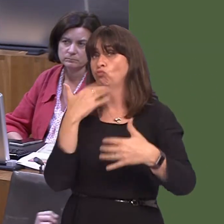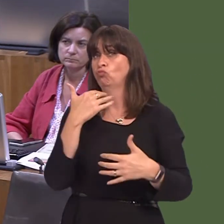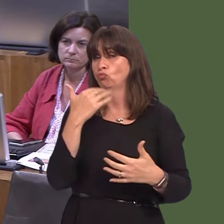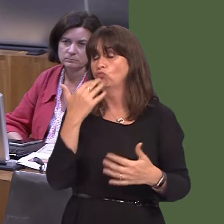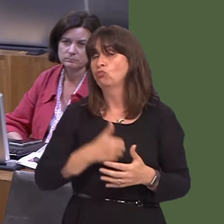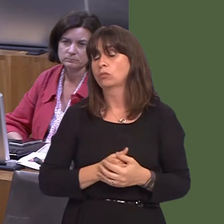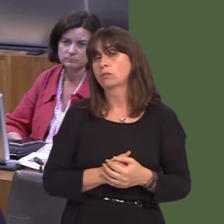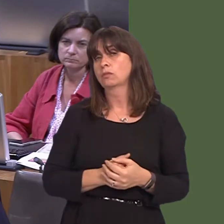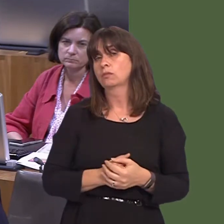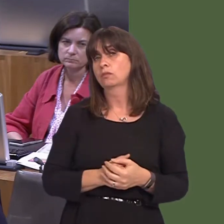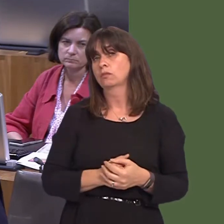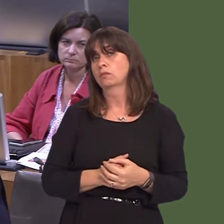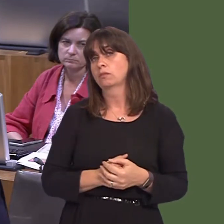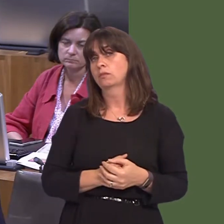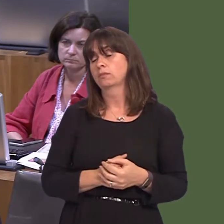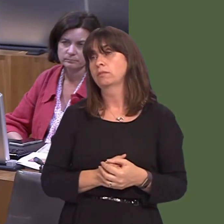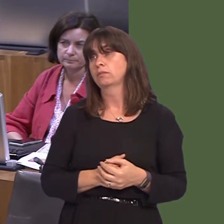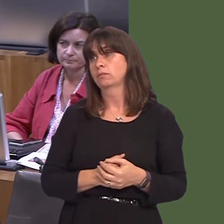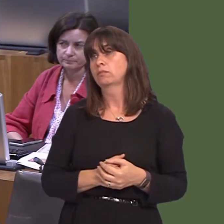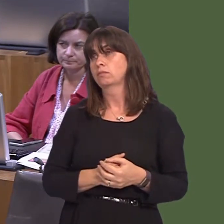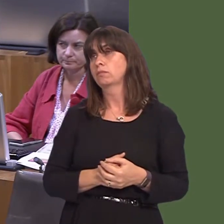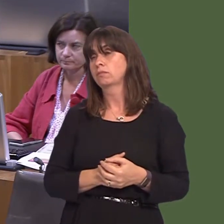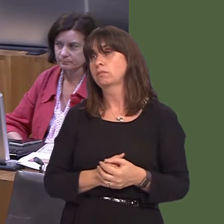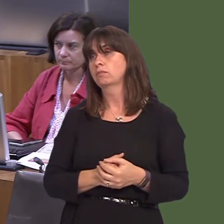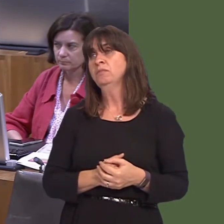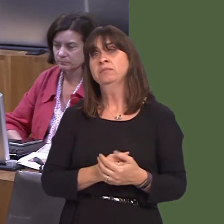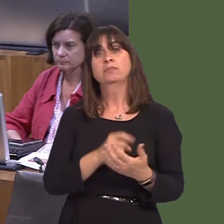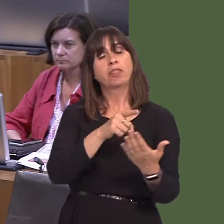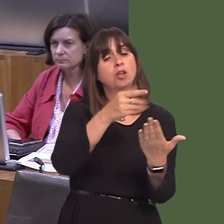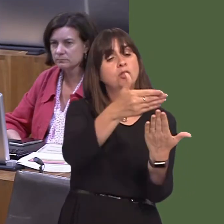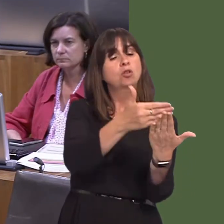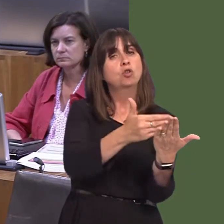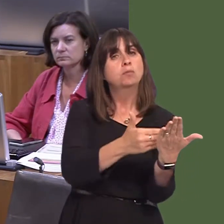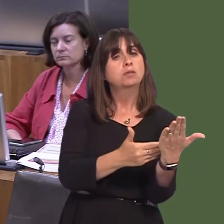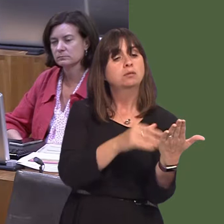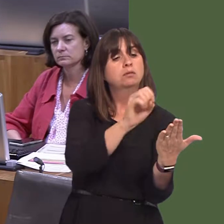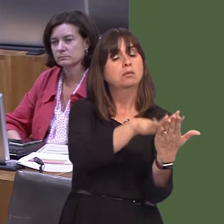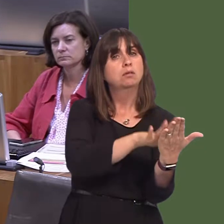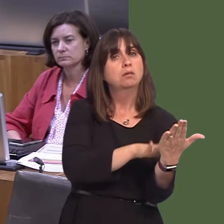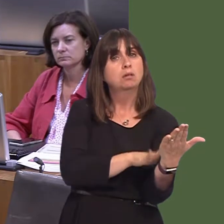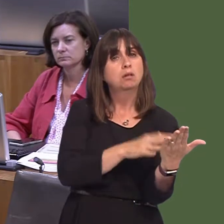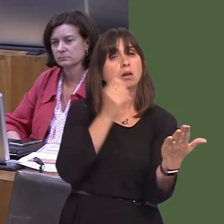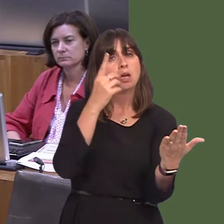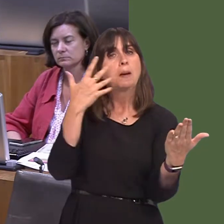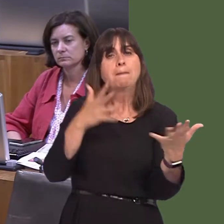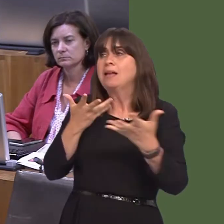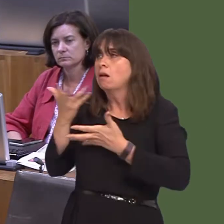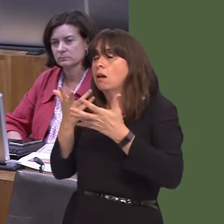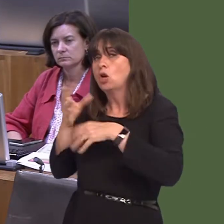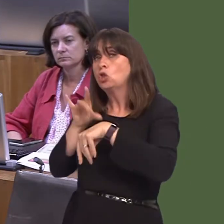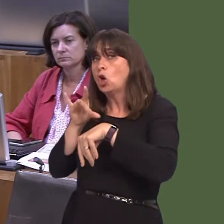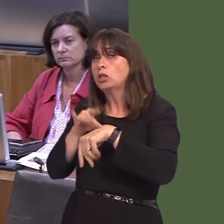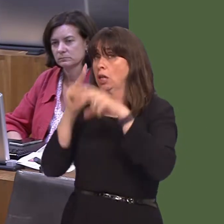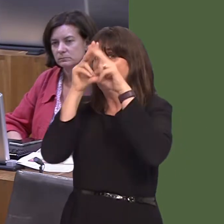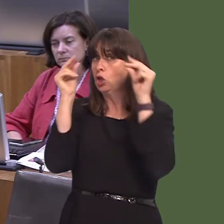to remember, of course, is that what's been placed in the document itself has been developed with doctors, nurses